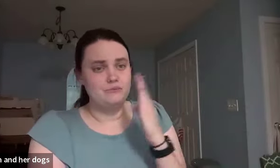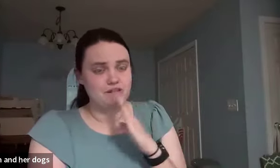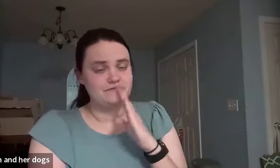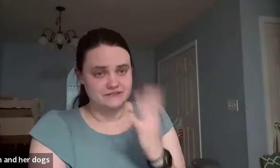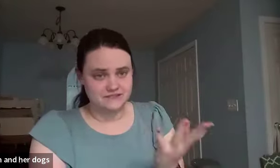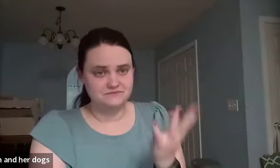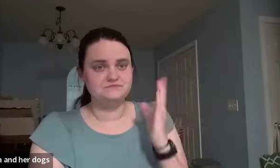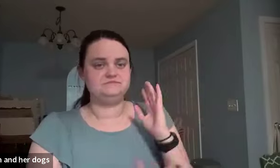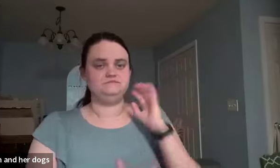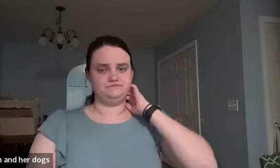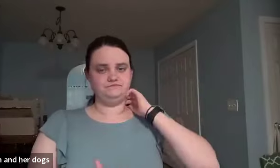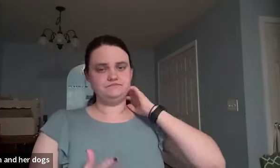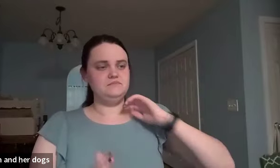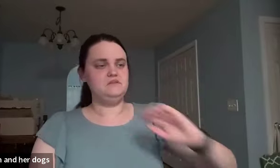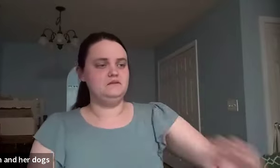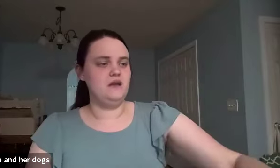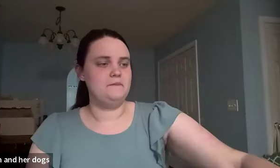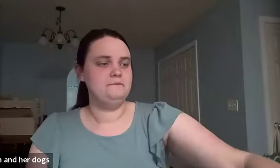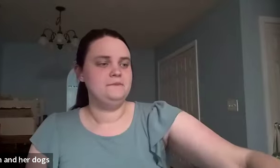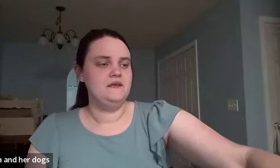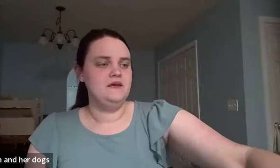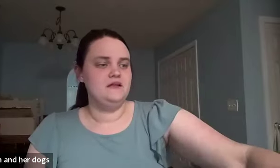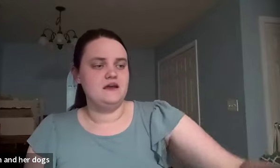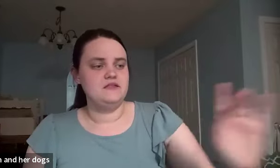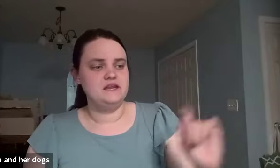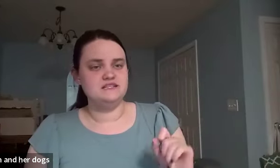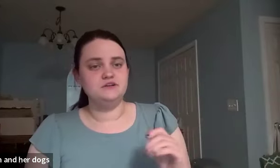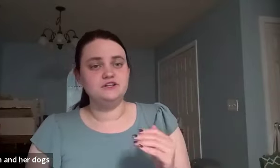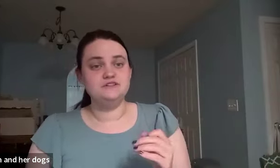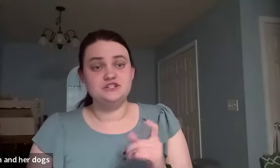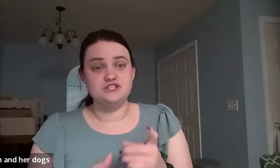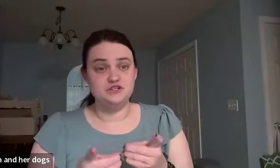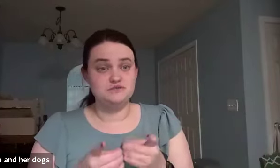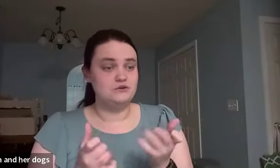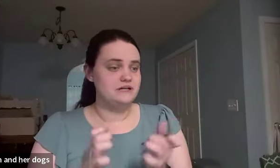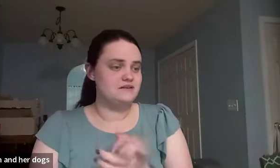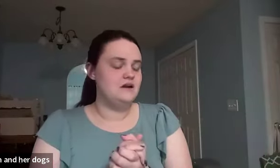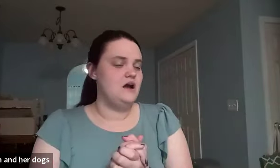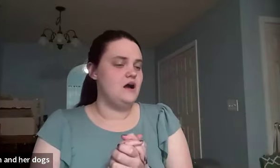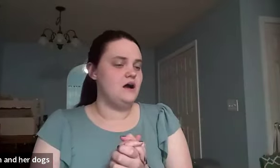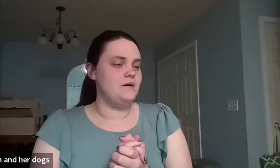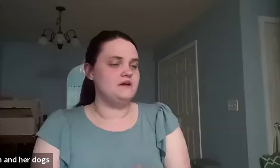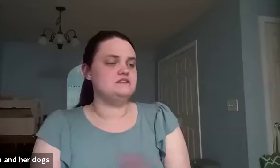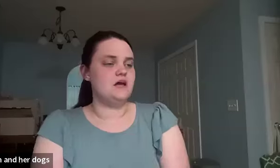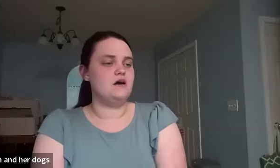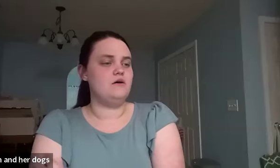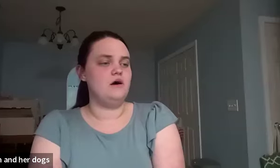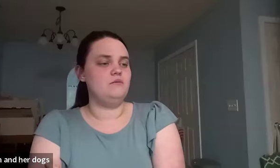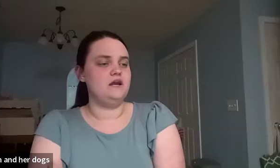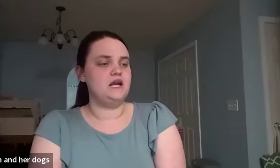about breakfast. Okay. Now the next thing we're going to do is our desserts real quick. And so we are going